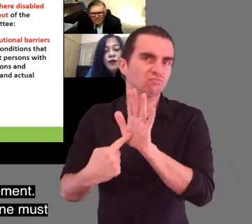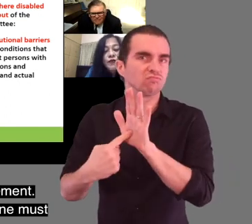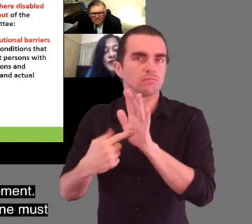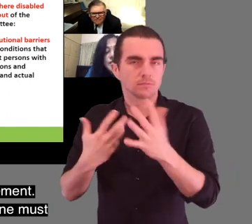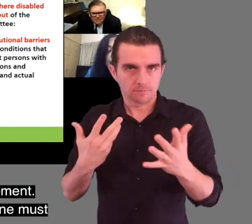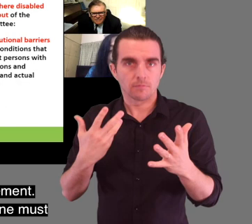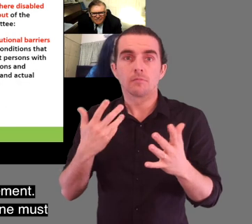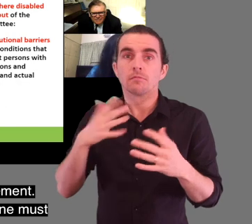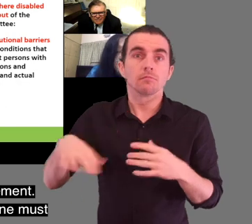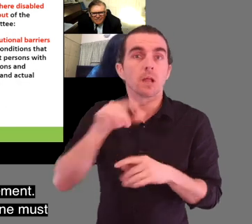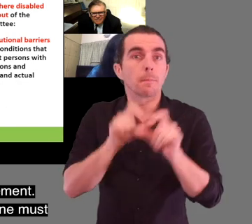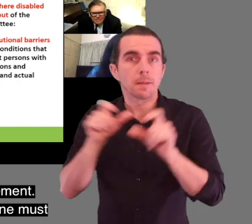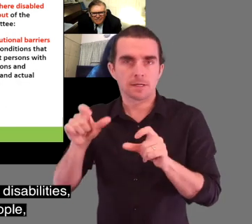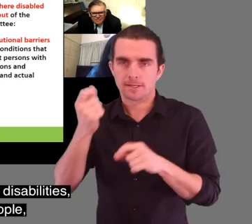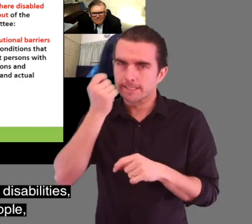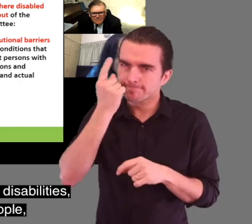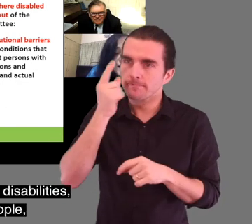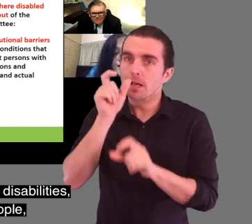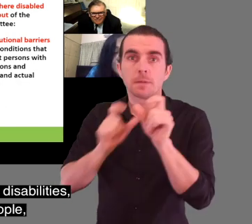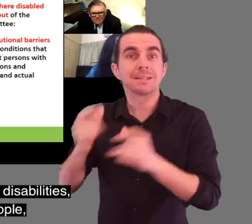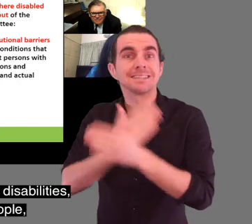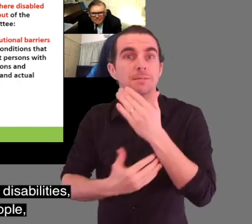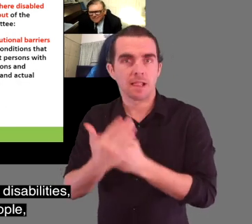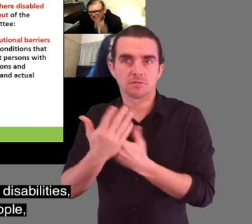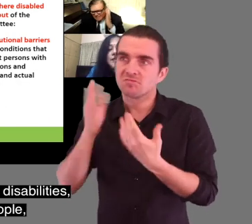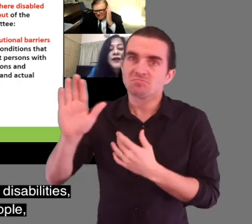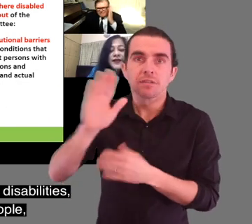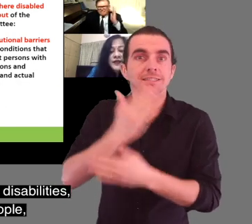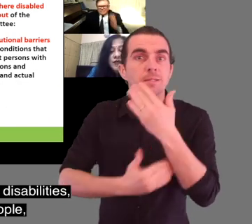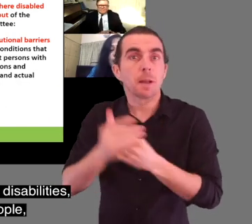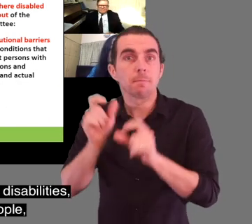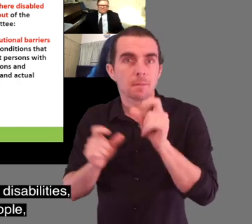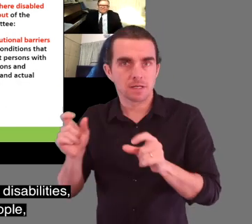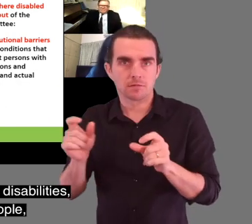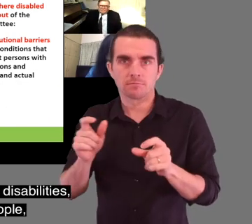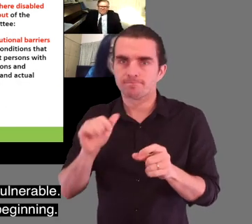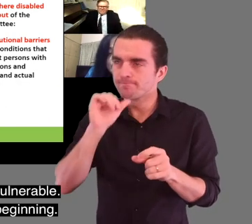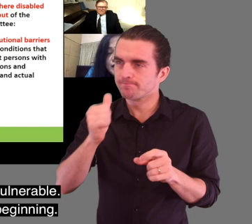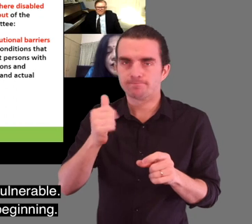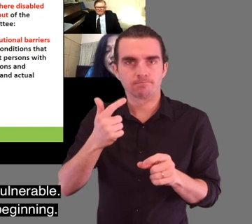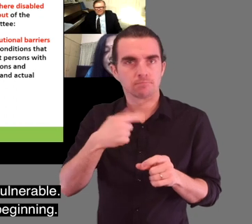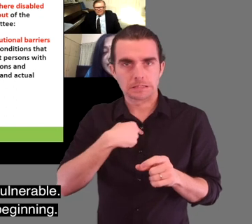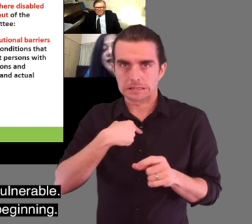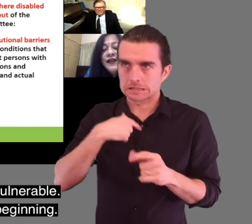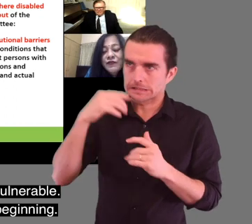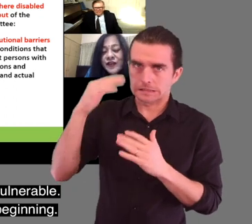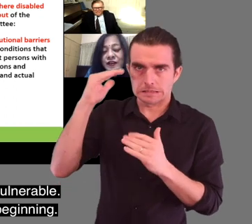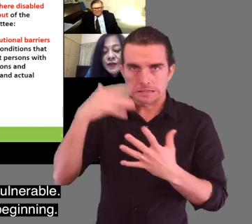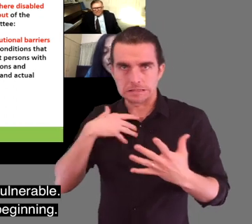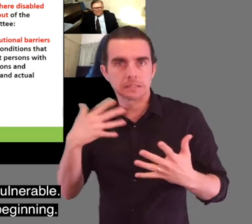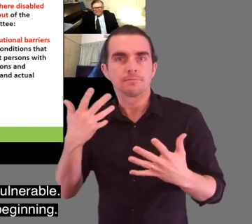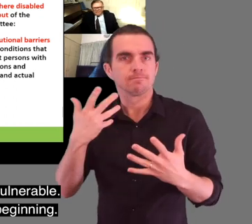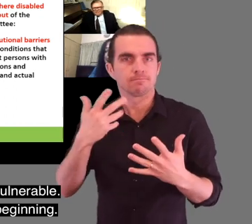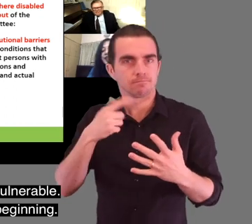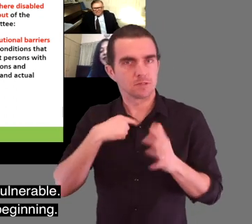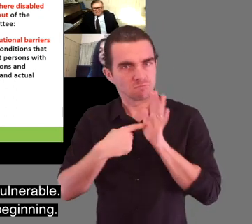think everyone must understand, is people with disabilities or the disabled people, they are not inherently vulnerable.